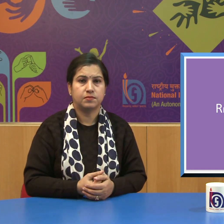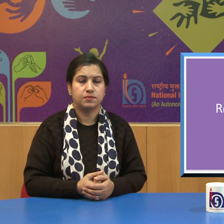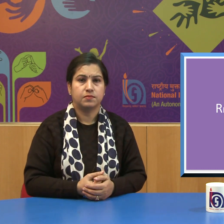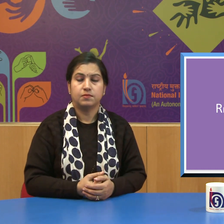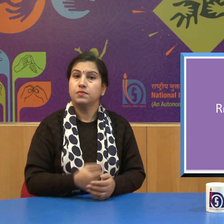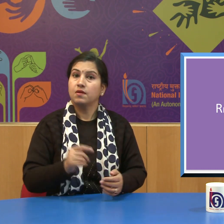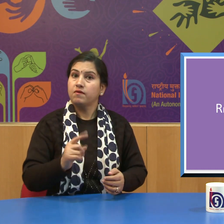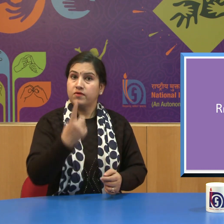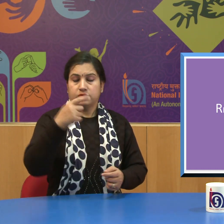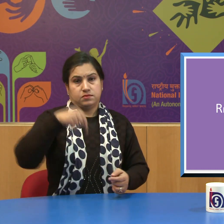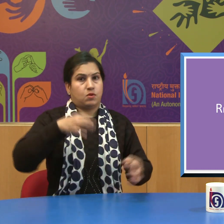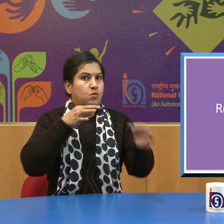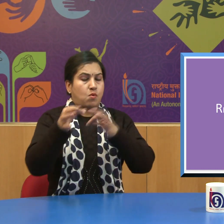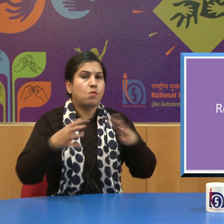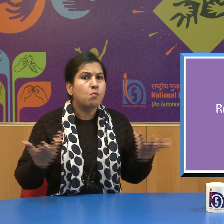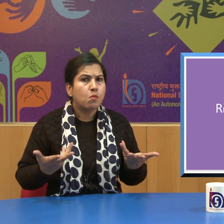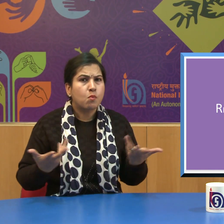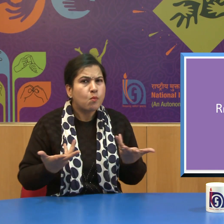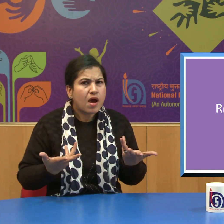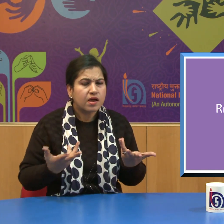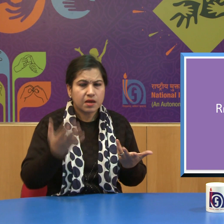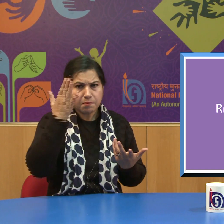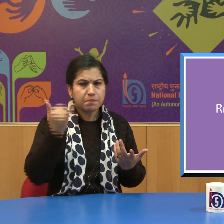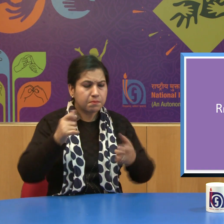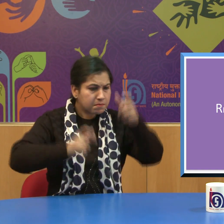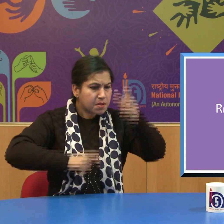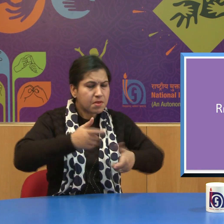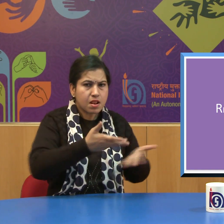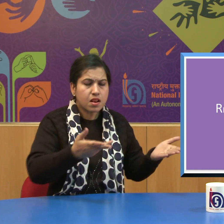First, let us understand why people resist or oppose.